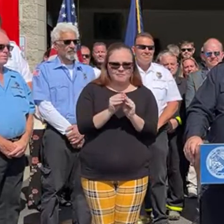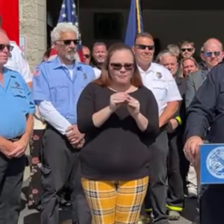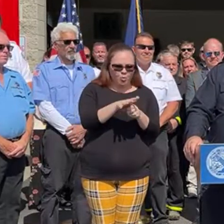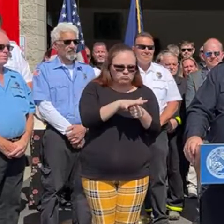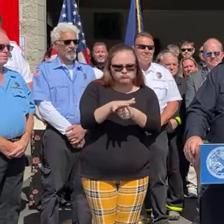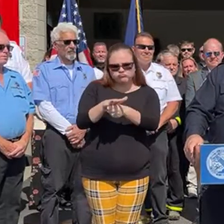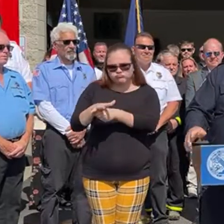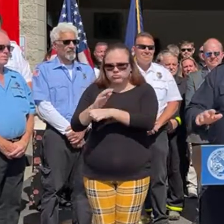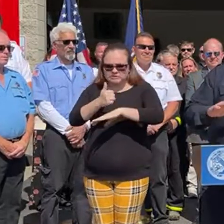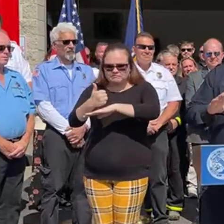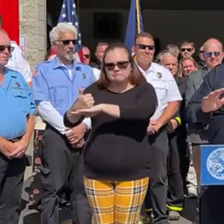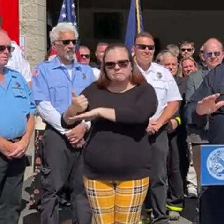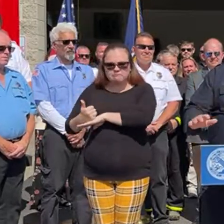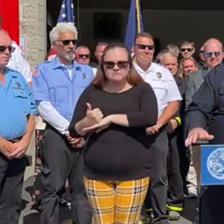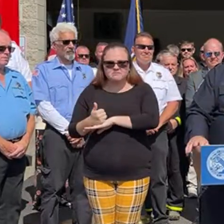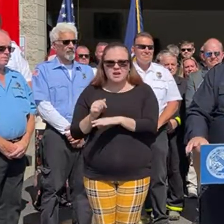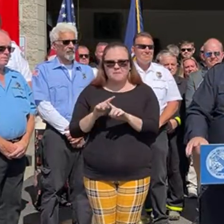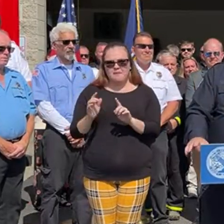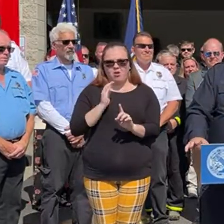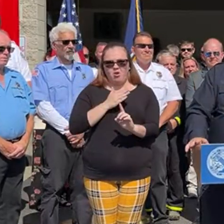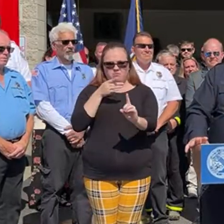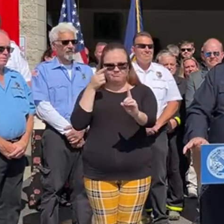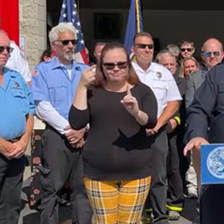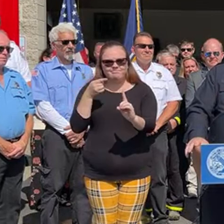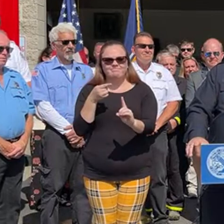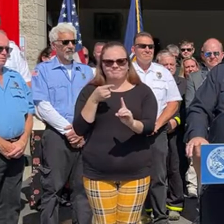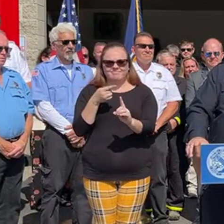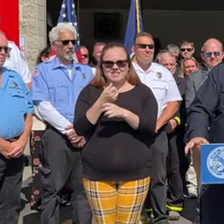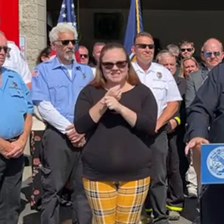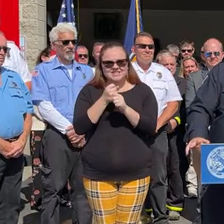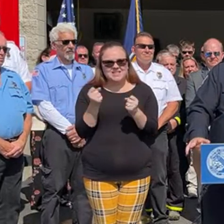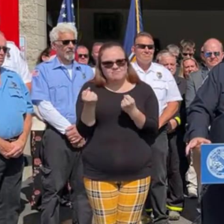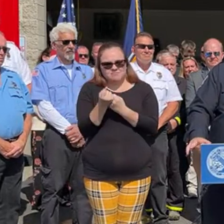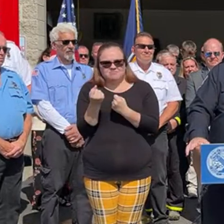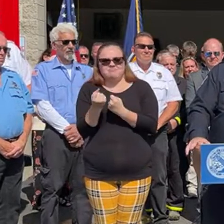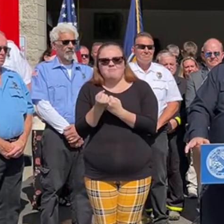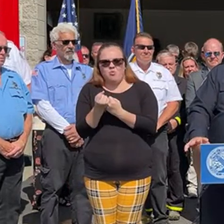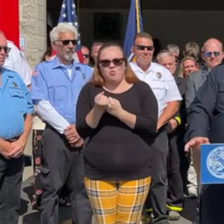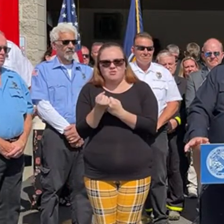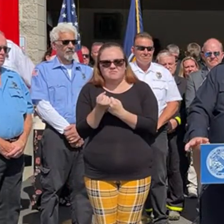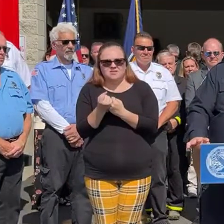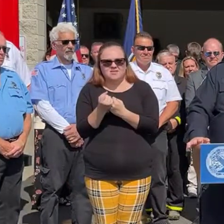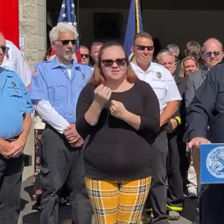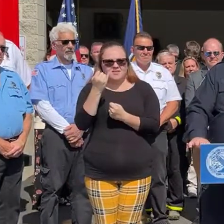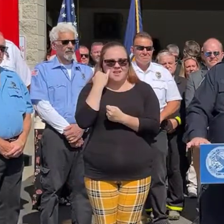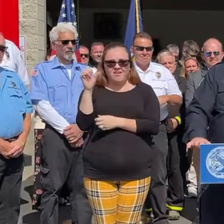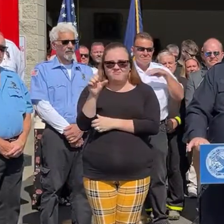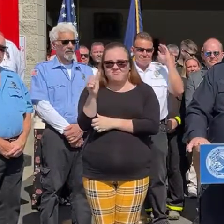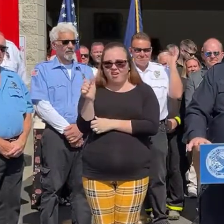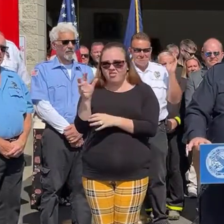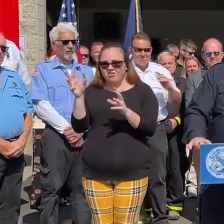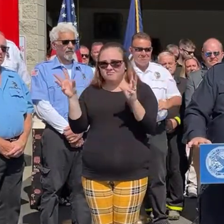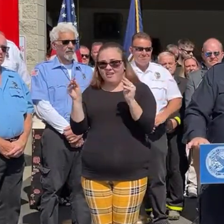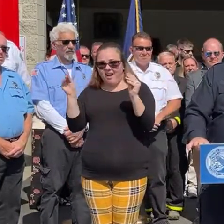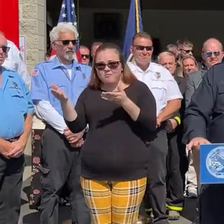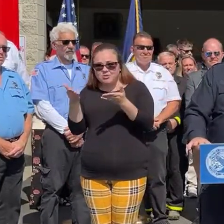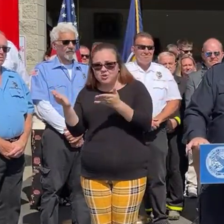position ambulances. But that's our primary thing, is to be that safety net at a time when the system is stressed beyond its